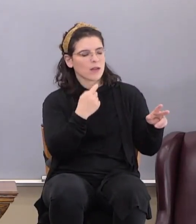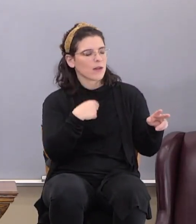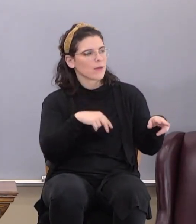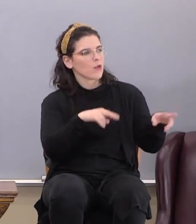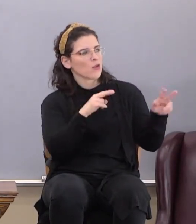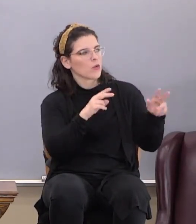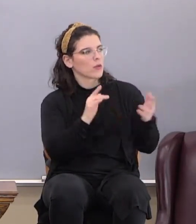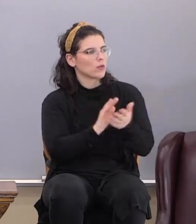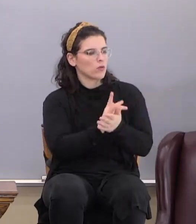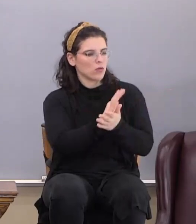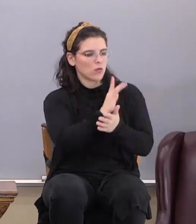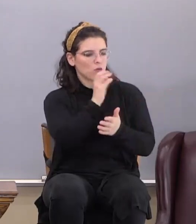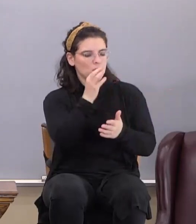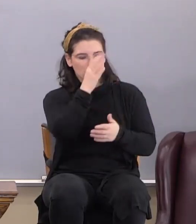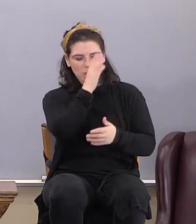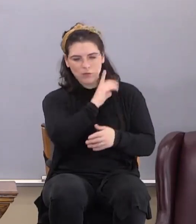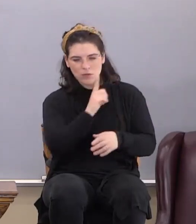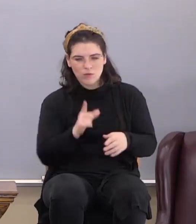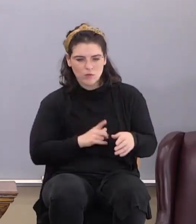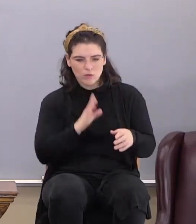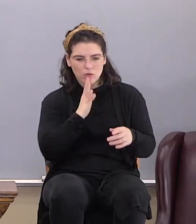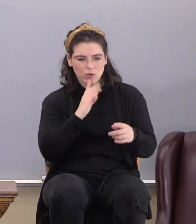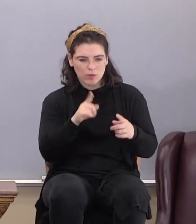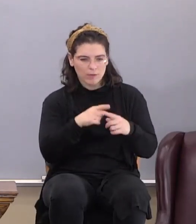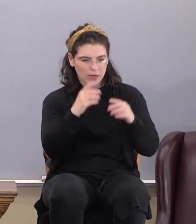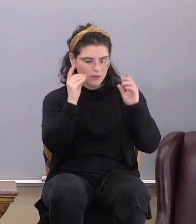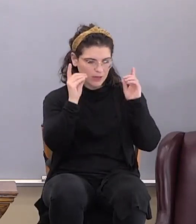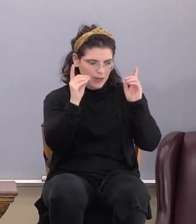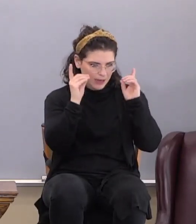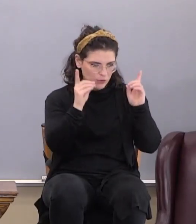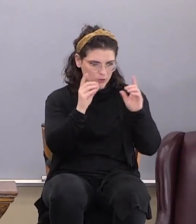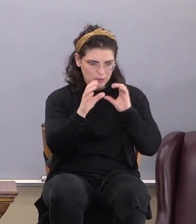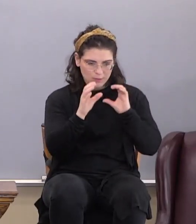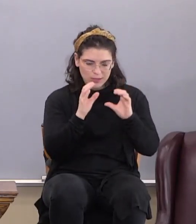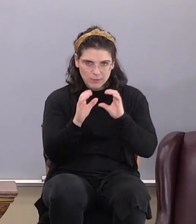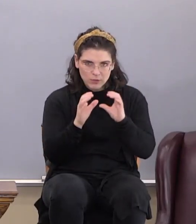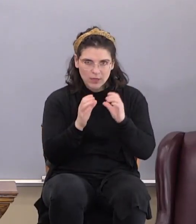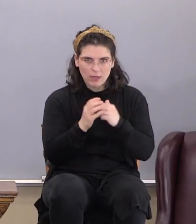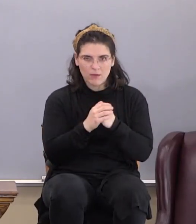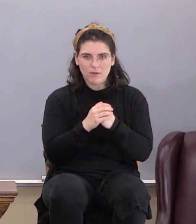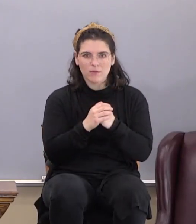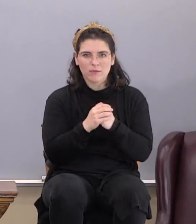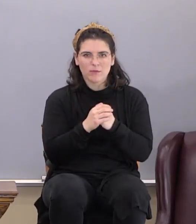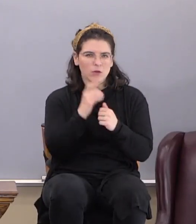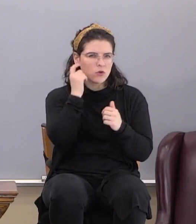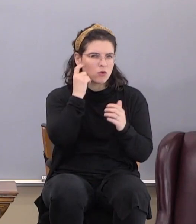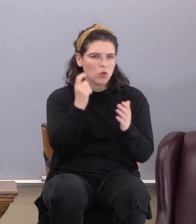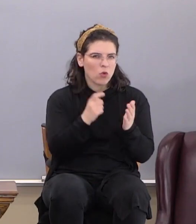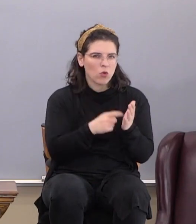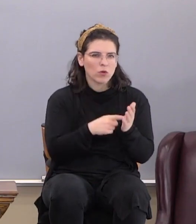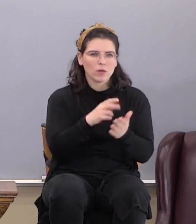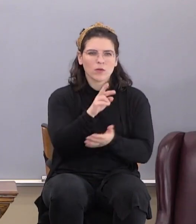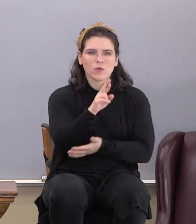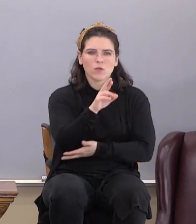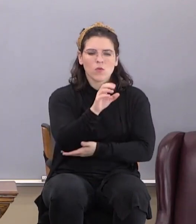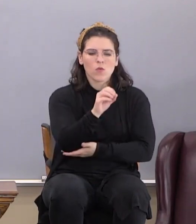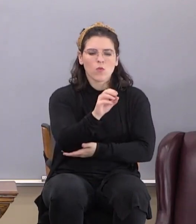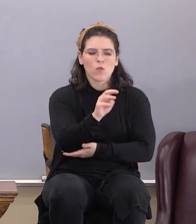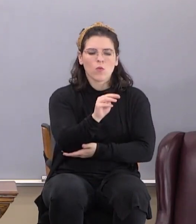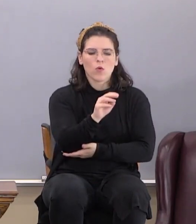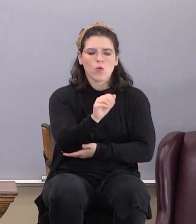he's talking about because of doctrine that has been communicated. Notice in Romans chapter 1,